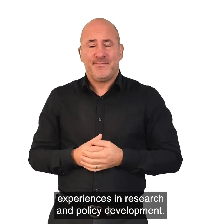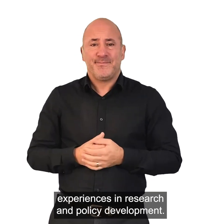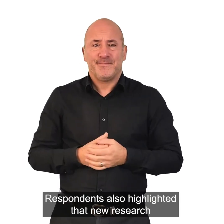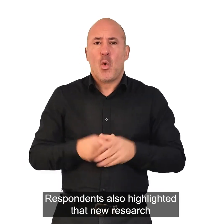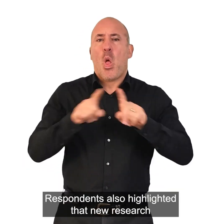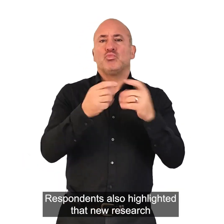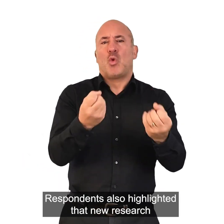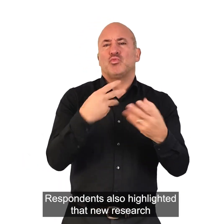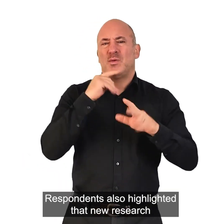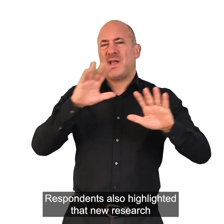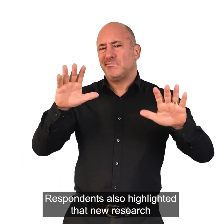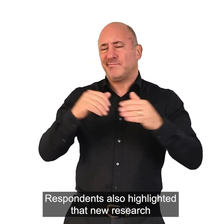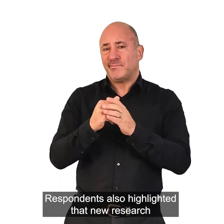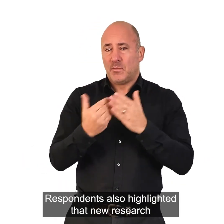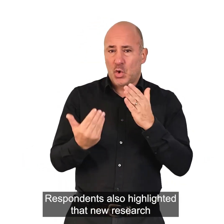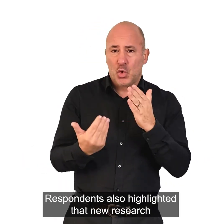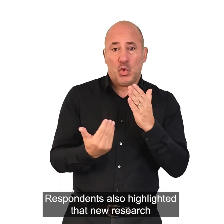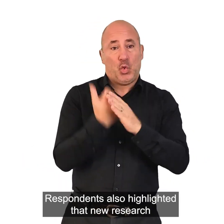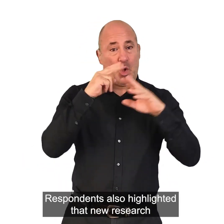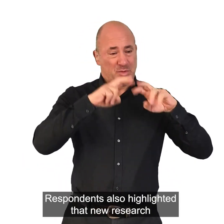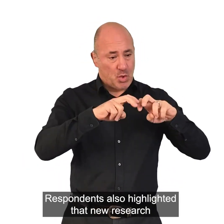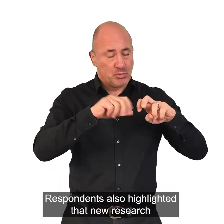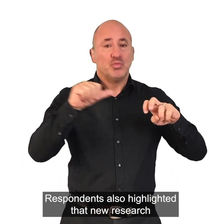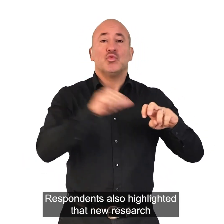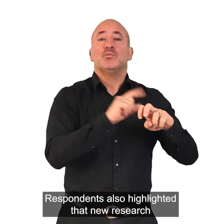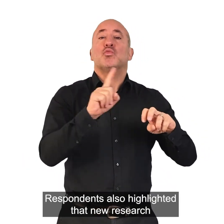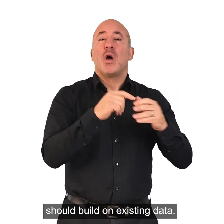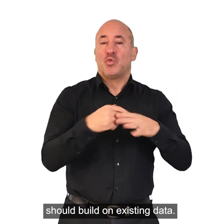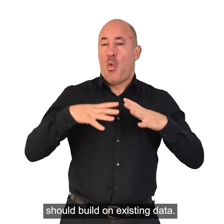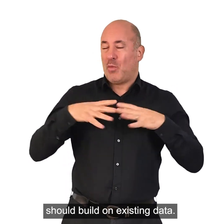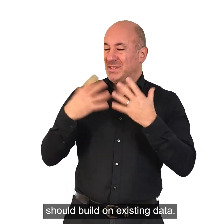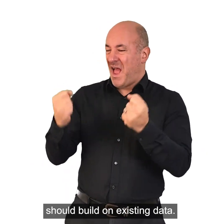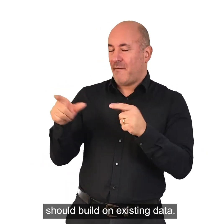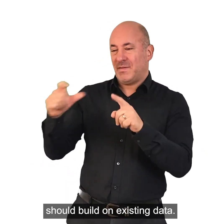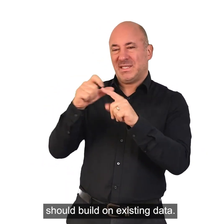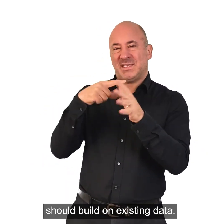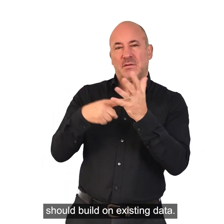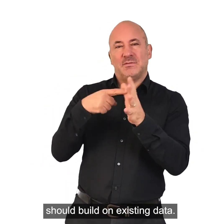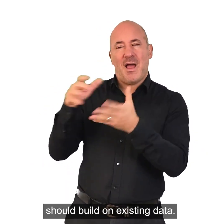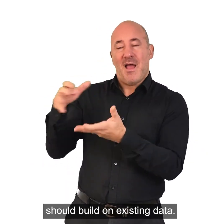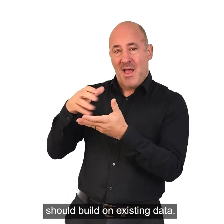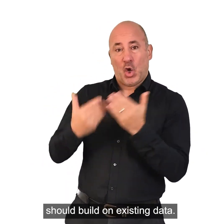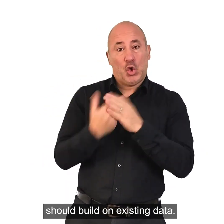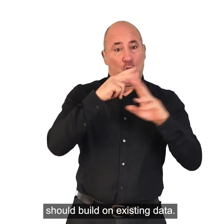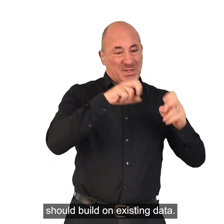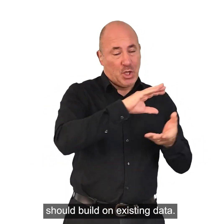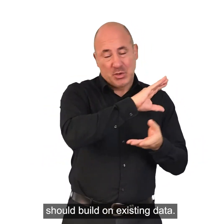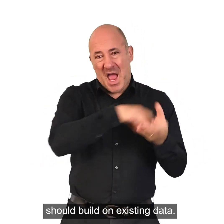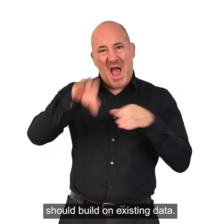development. Respondents also highlighted that new research should build on existing data.